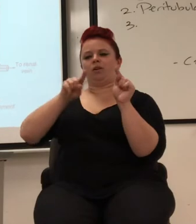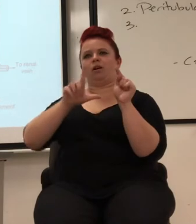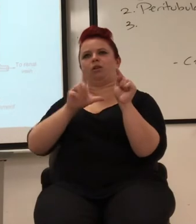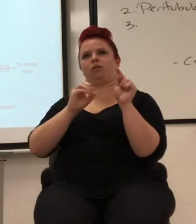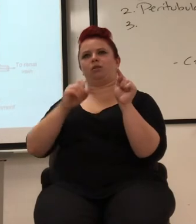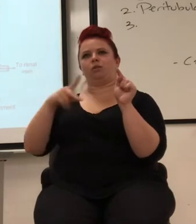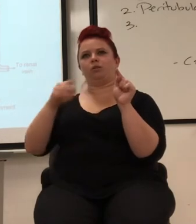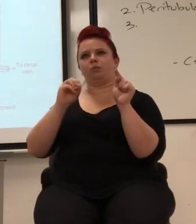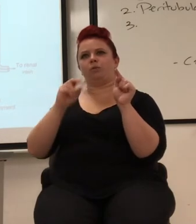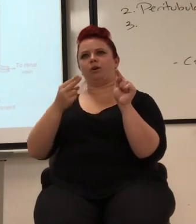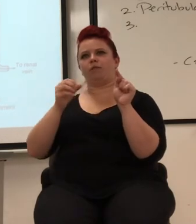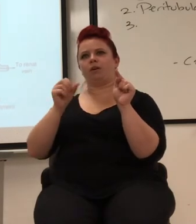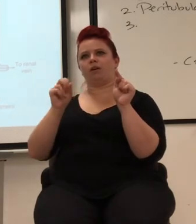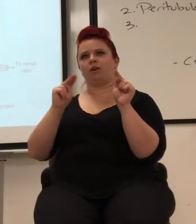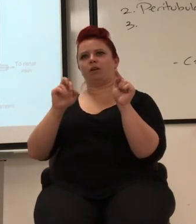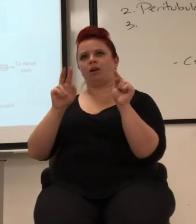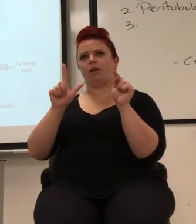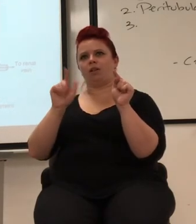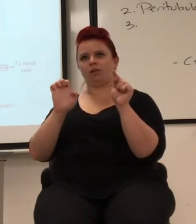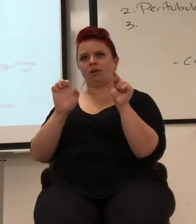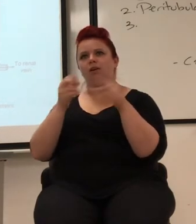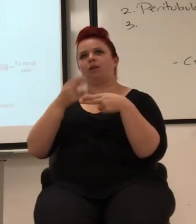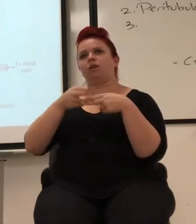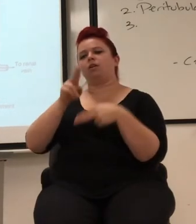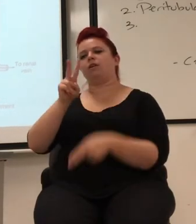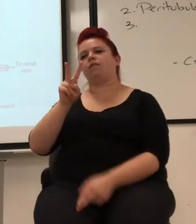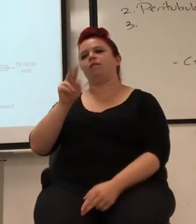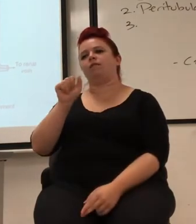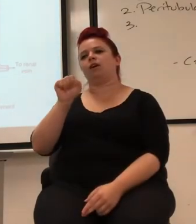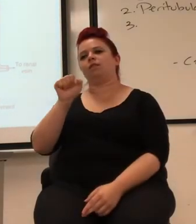called the vasa recta, this one here.